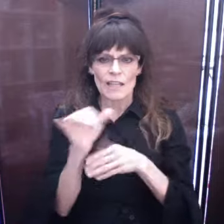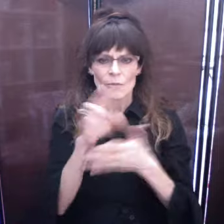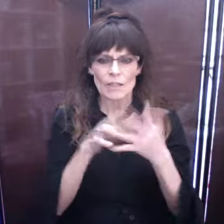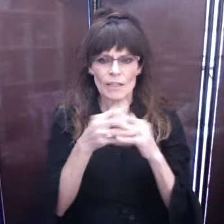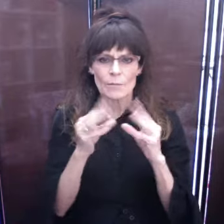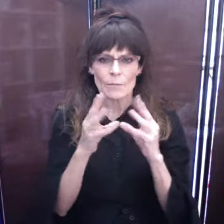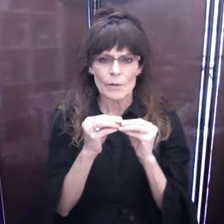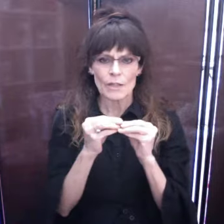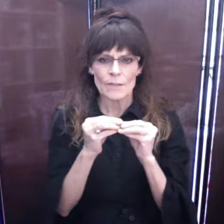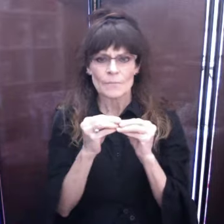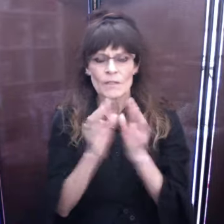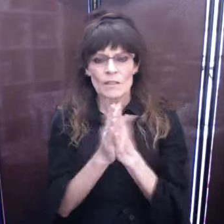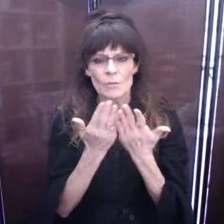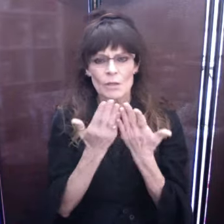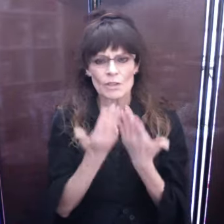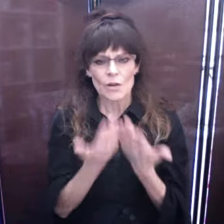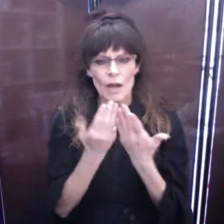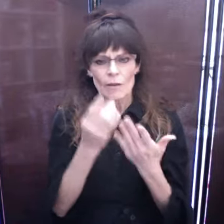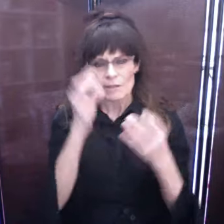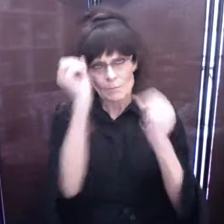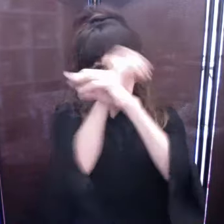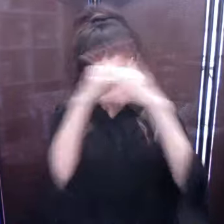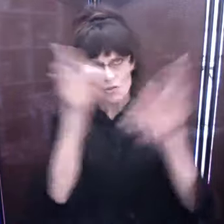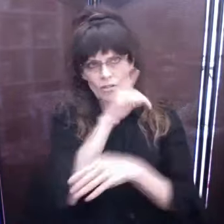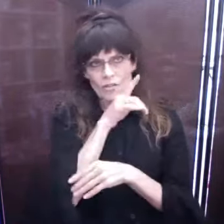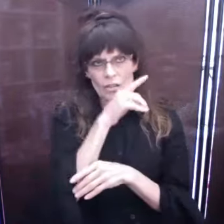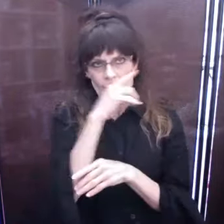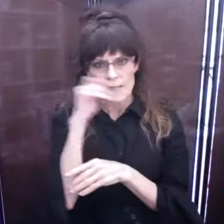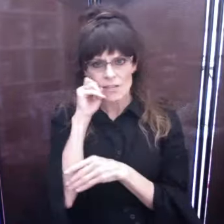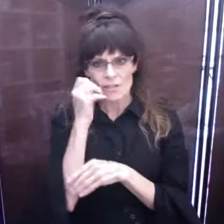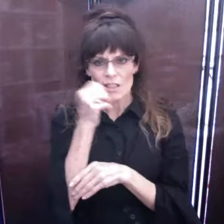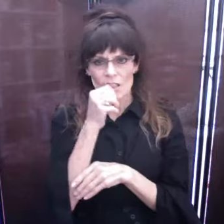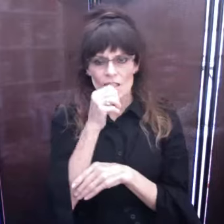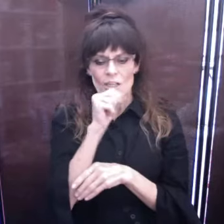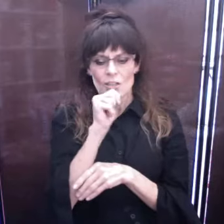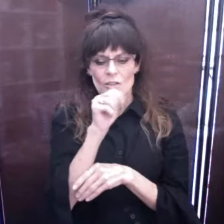picture the desert, right? Because that's where I was in Tucson. And so,